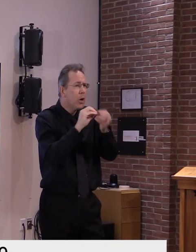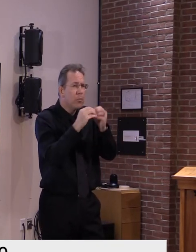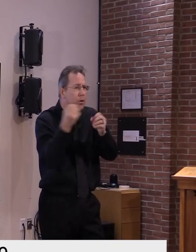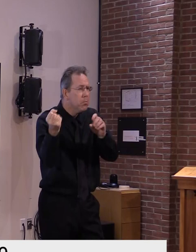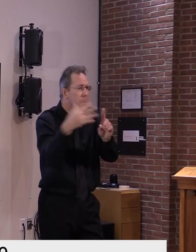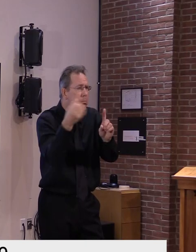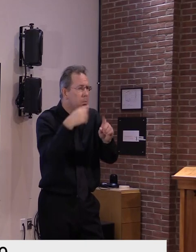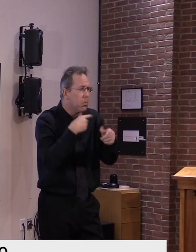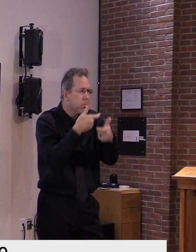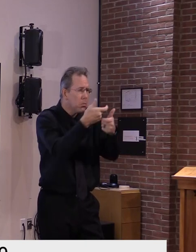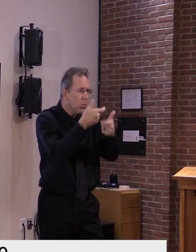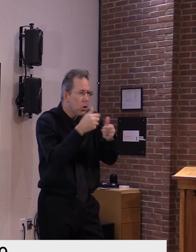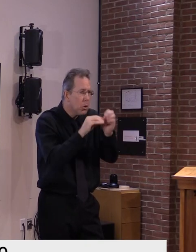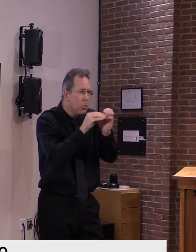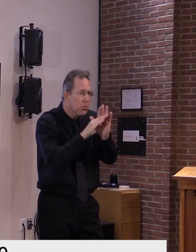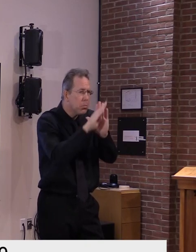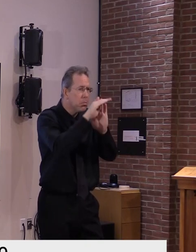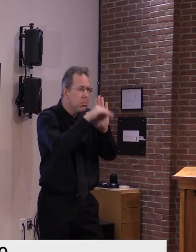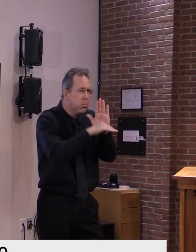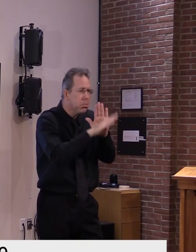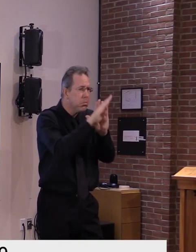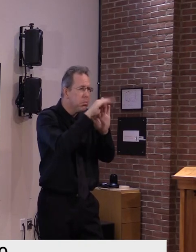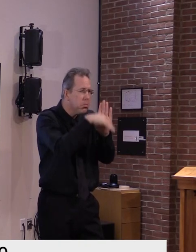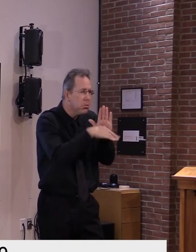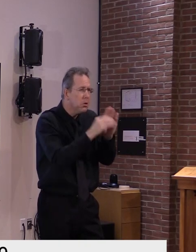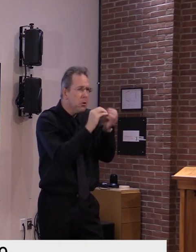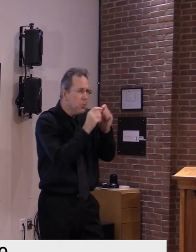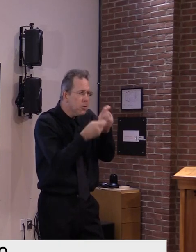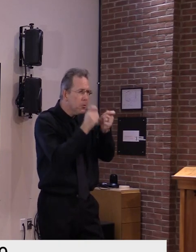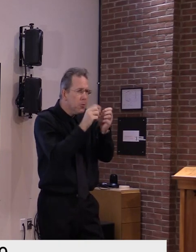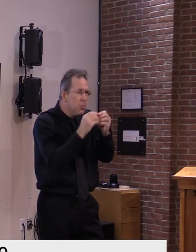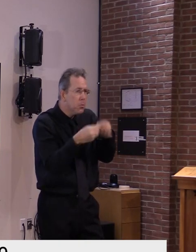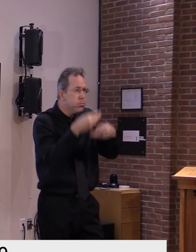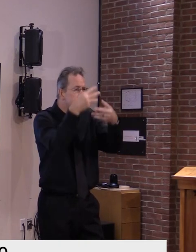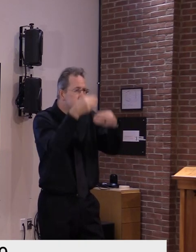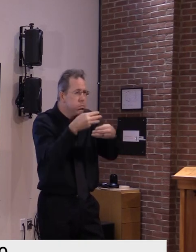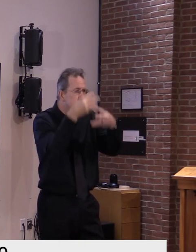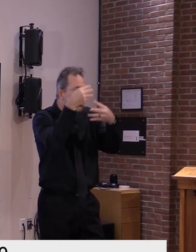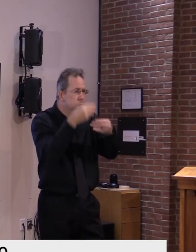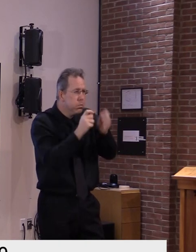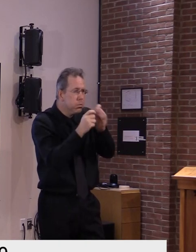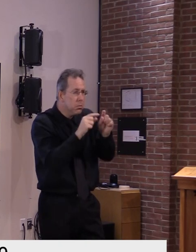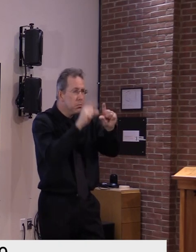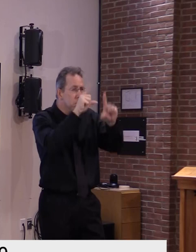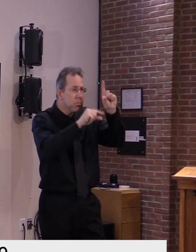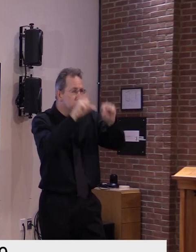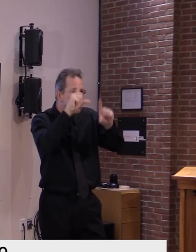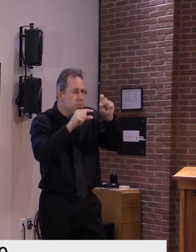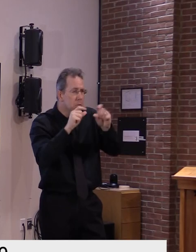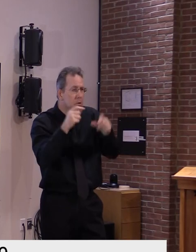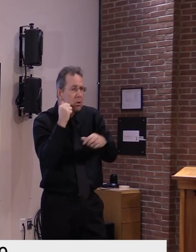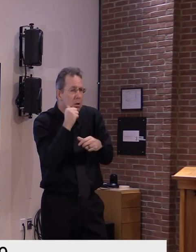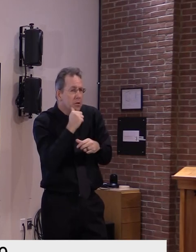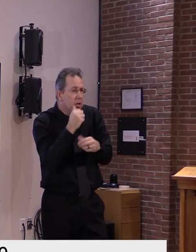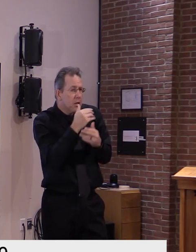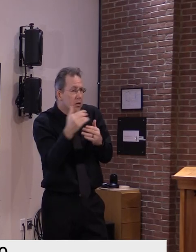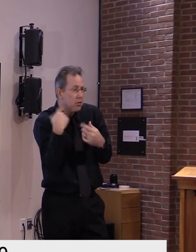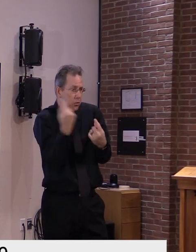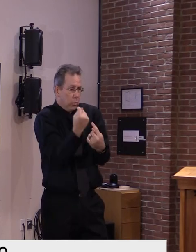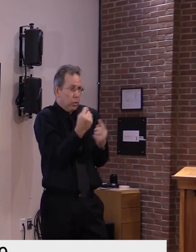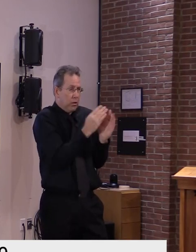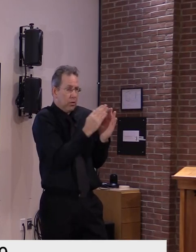over 100 on Friday and Saturday, to the 60 range on Sunday, and Monday